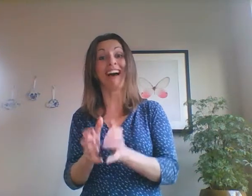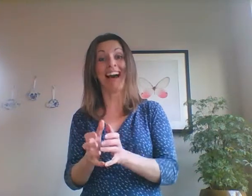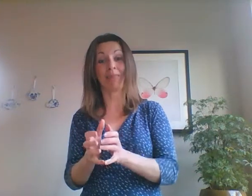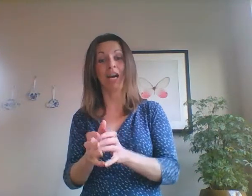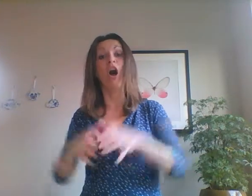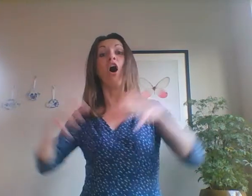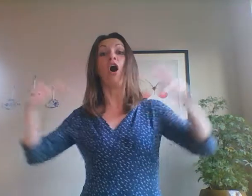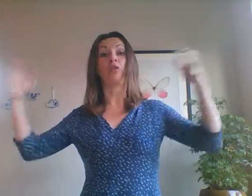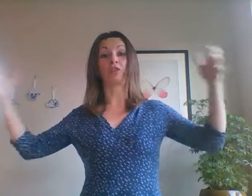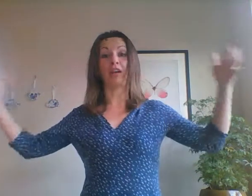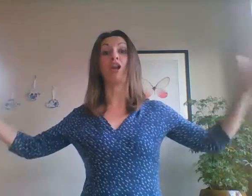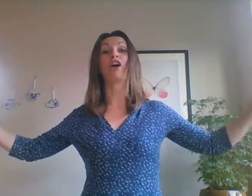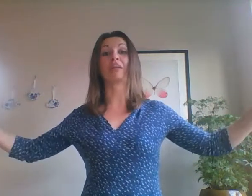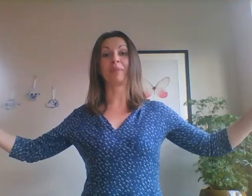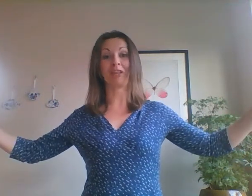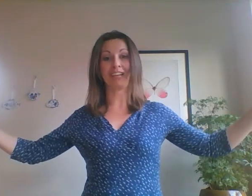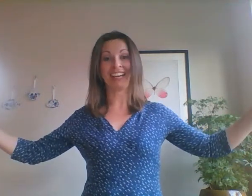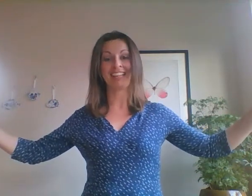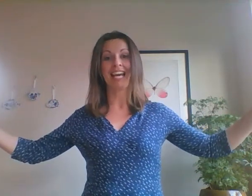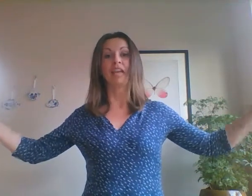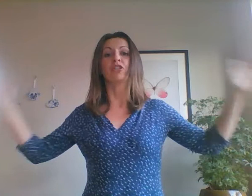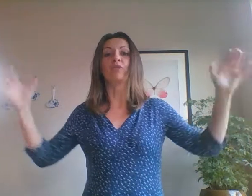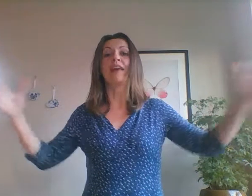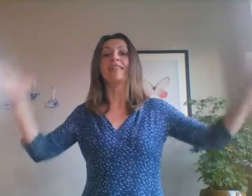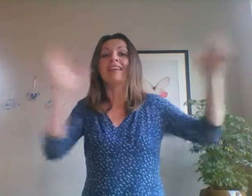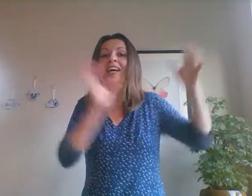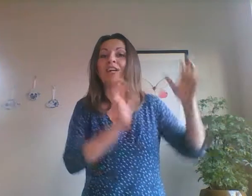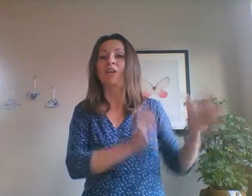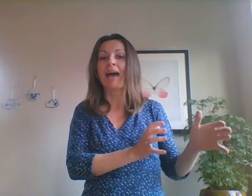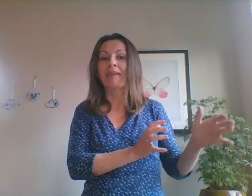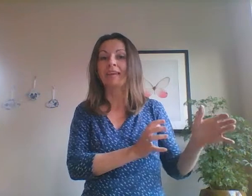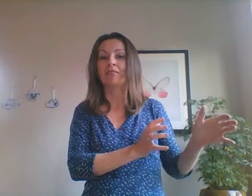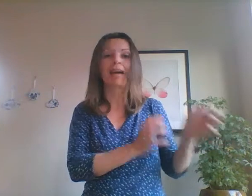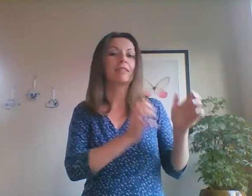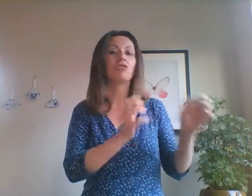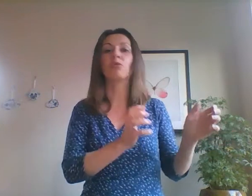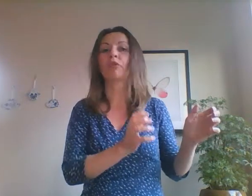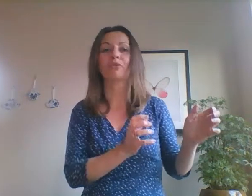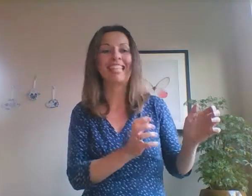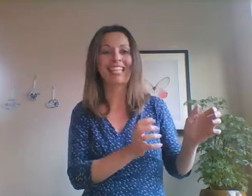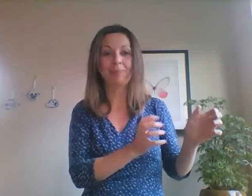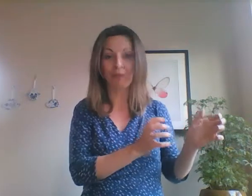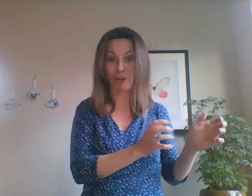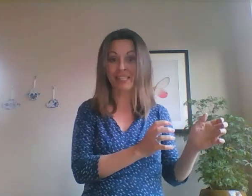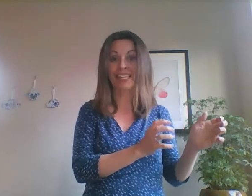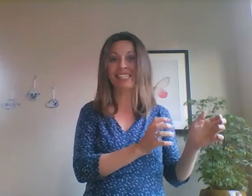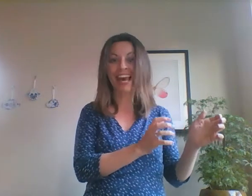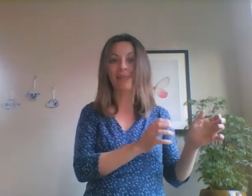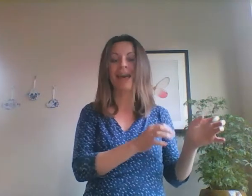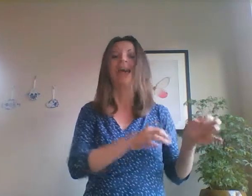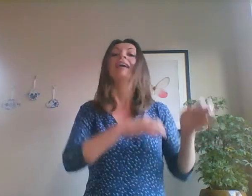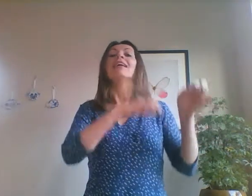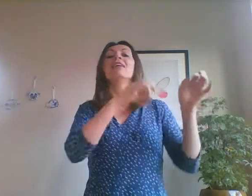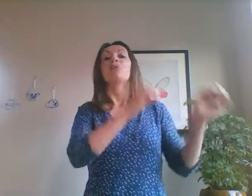time over a longer period. So rather than cramming right 2 or 3 days before the exam, you want to